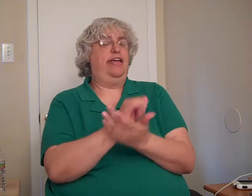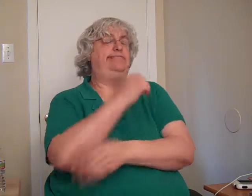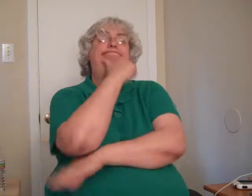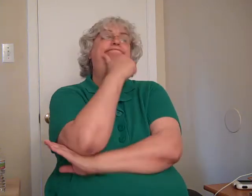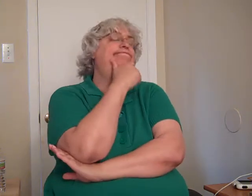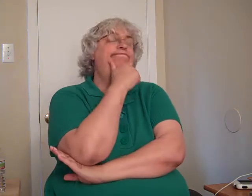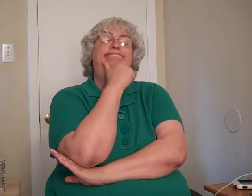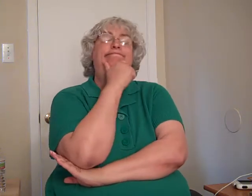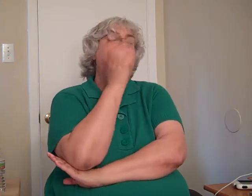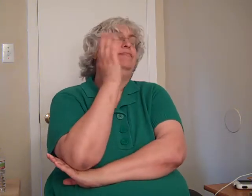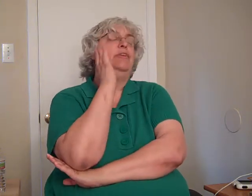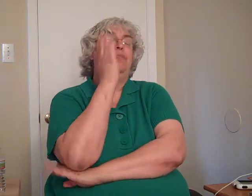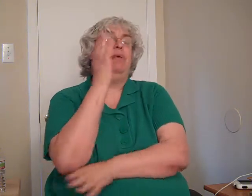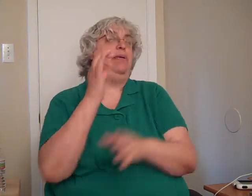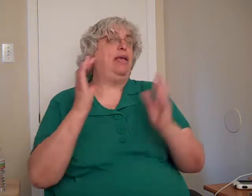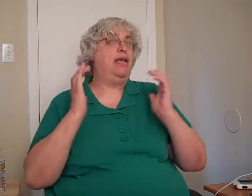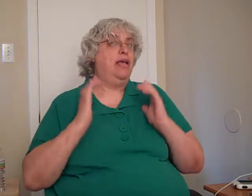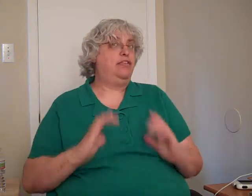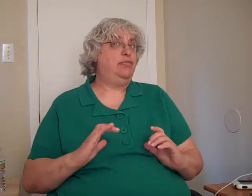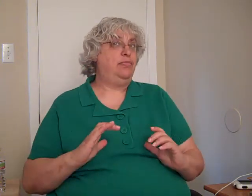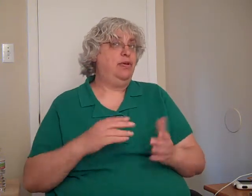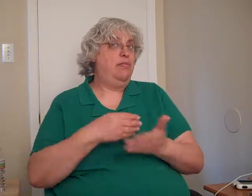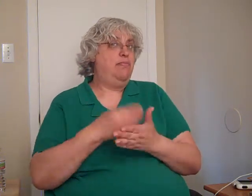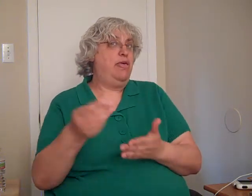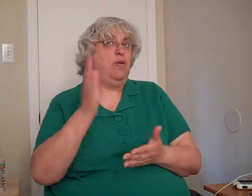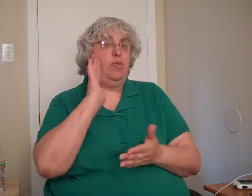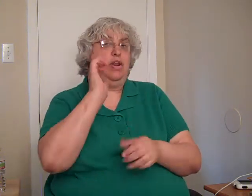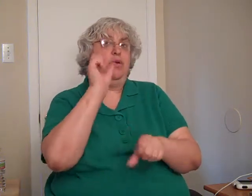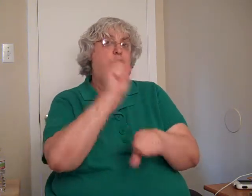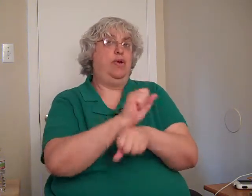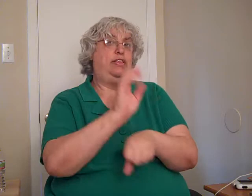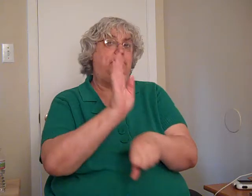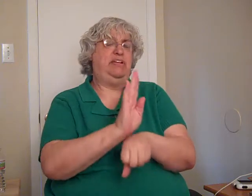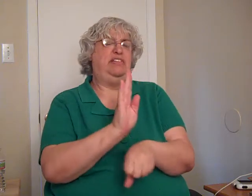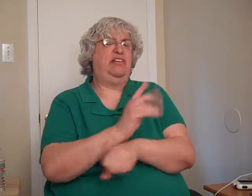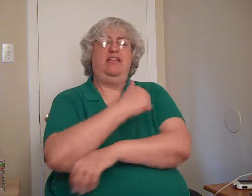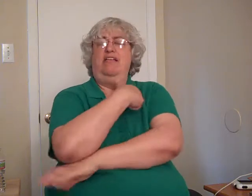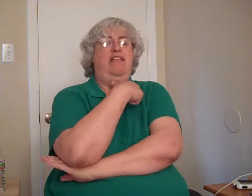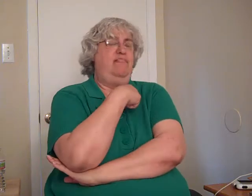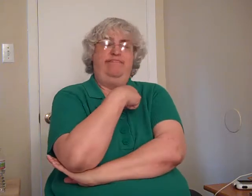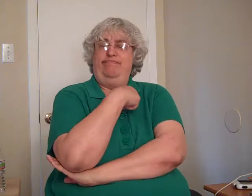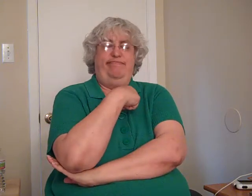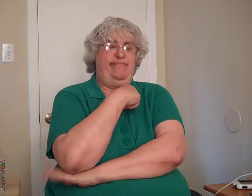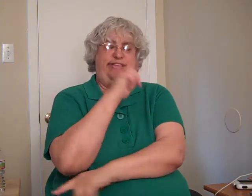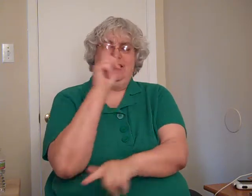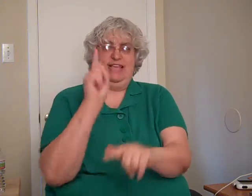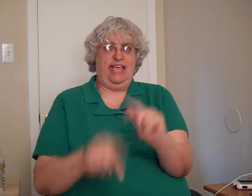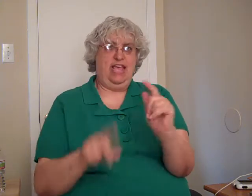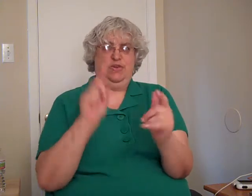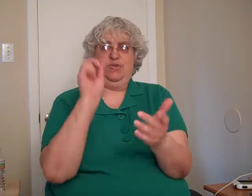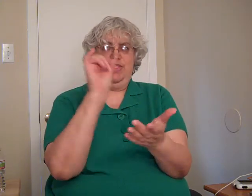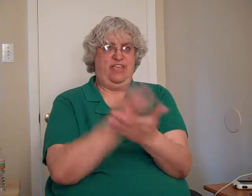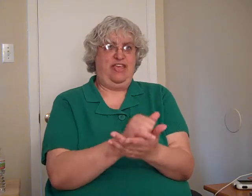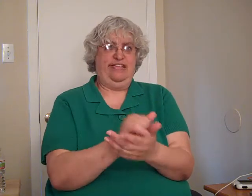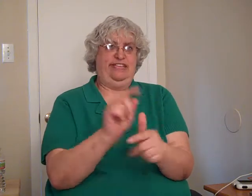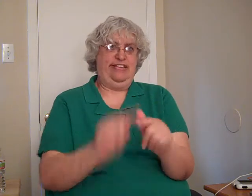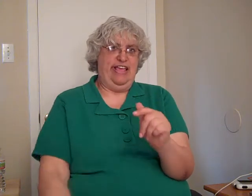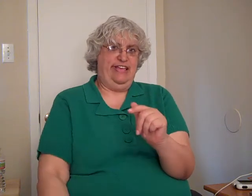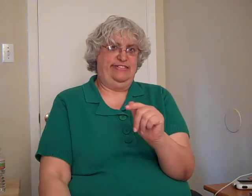They may become a customer, but they're probably not going to work the business because they're thinking, no, Marcus, I can never do what you're doing. So ladies and gentlemen, that's why